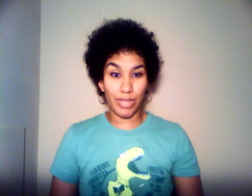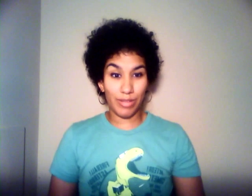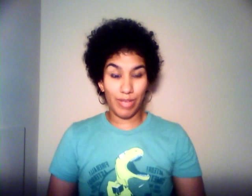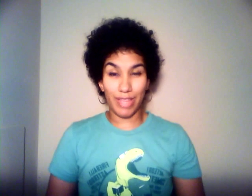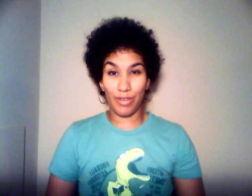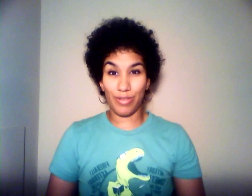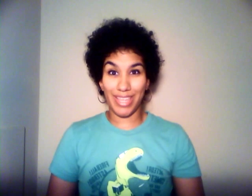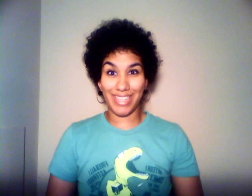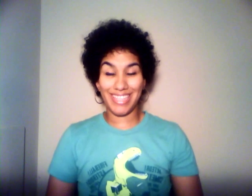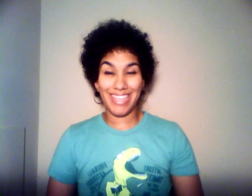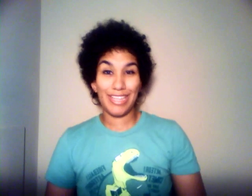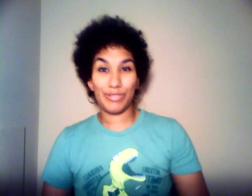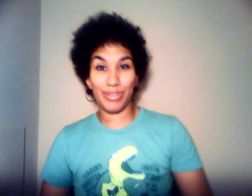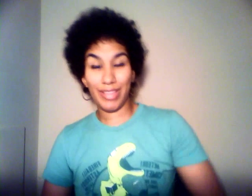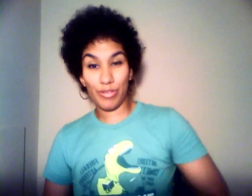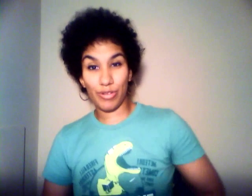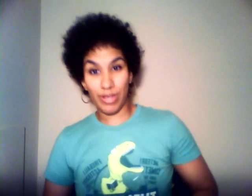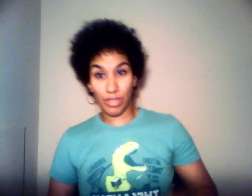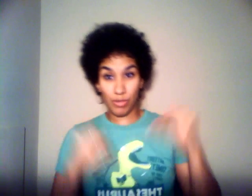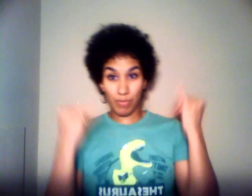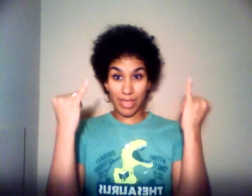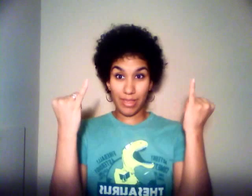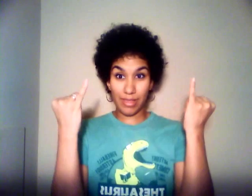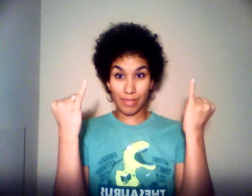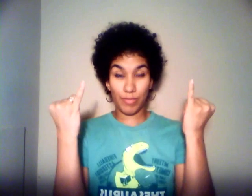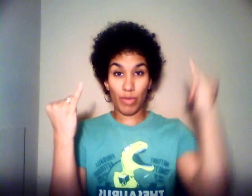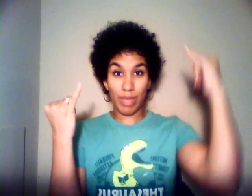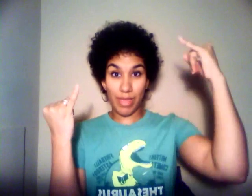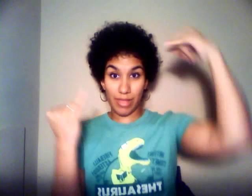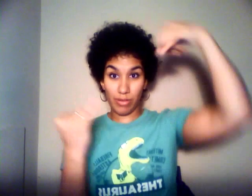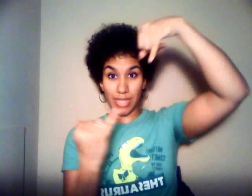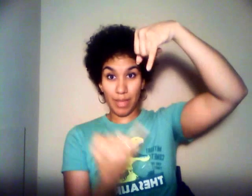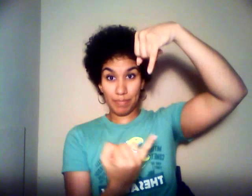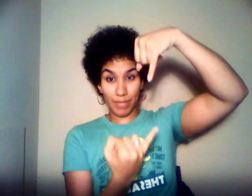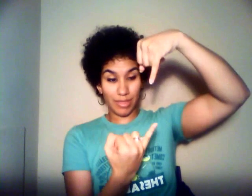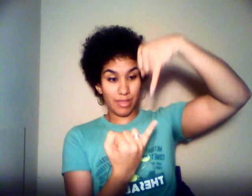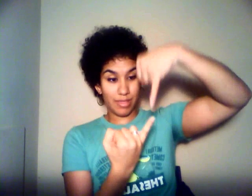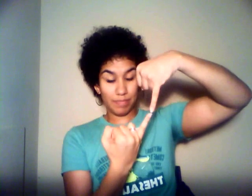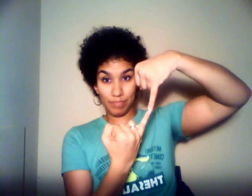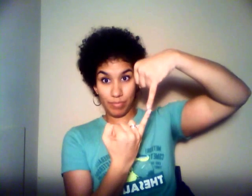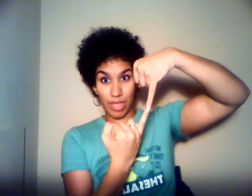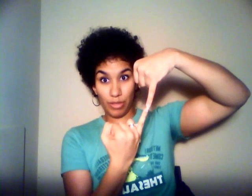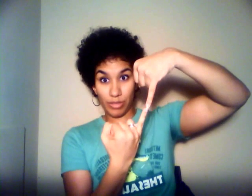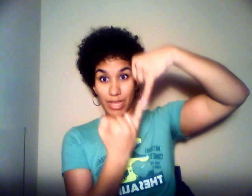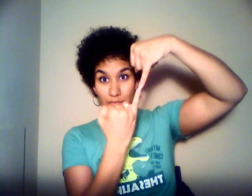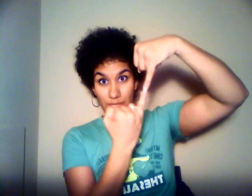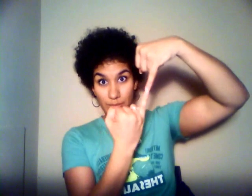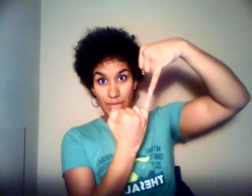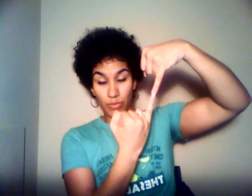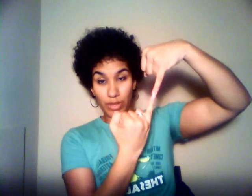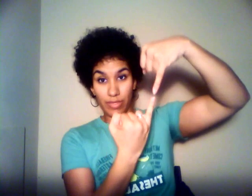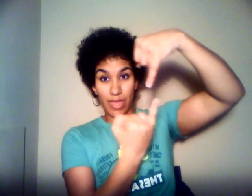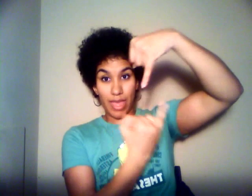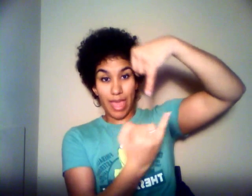tornado and hurricane. Tornado, you're going to use pinkies, right? Pinkies on top like this, and they're touching to begin with. And as